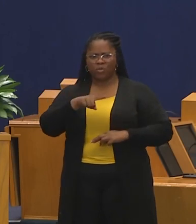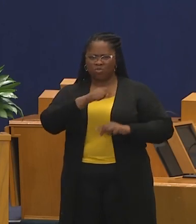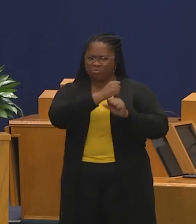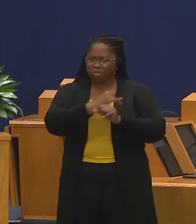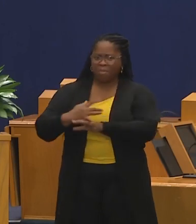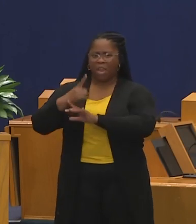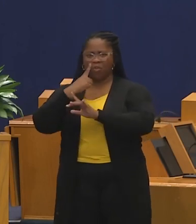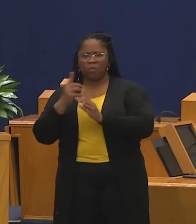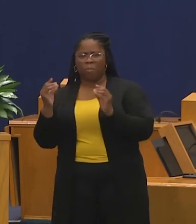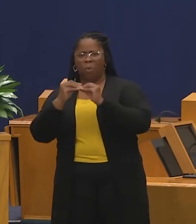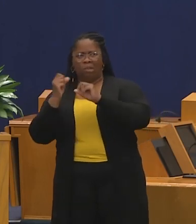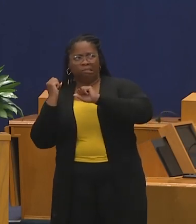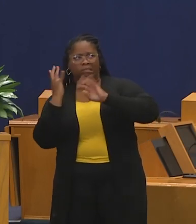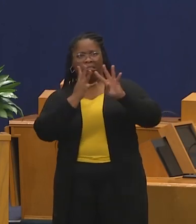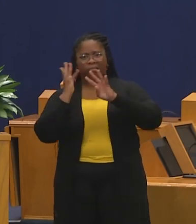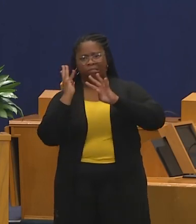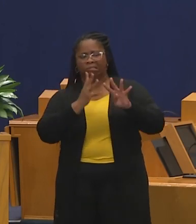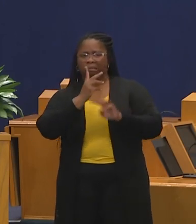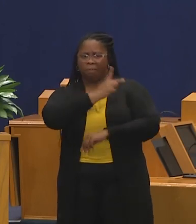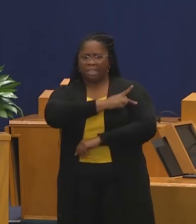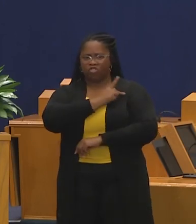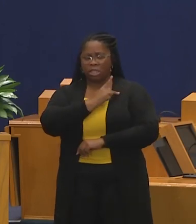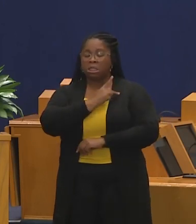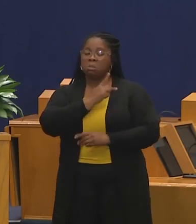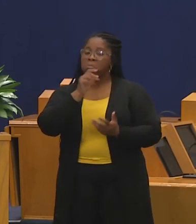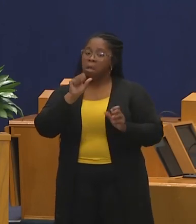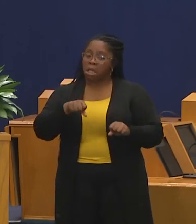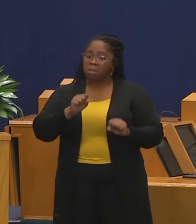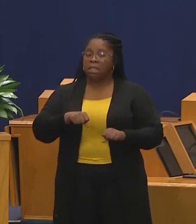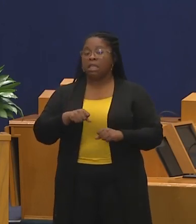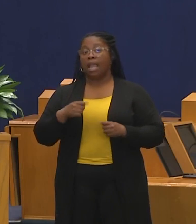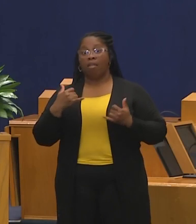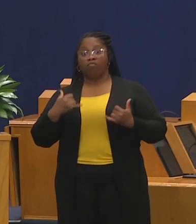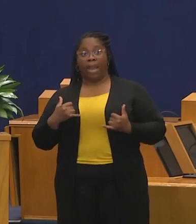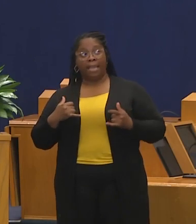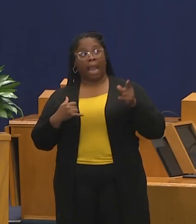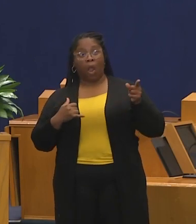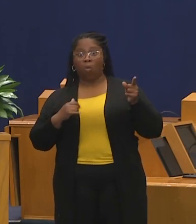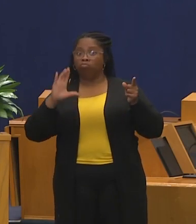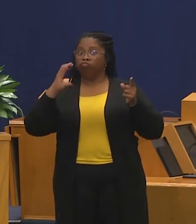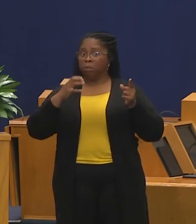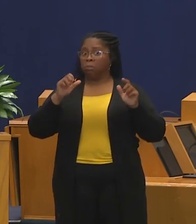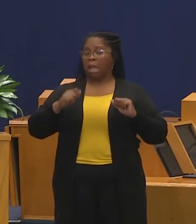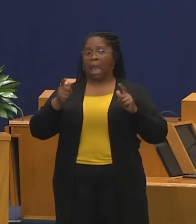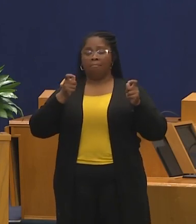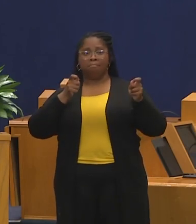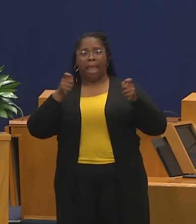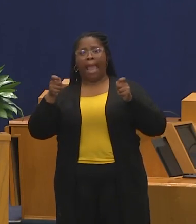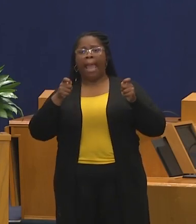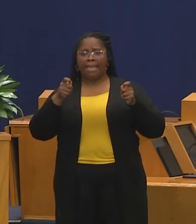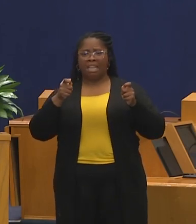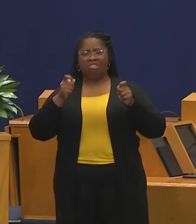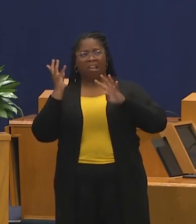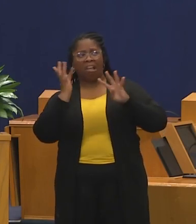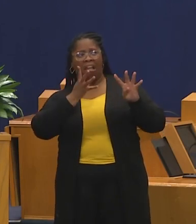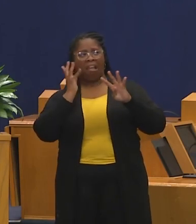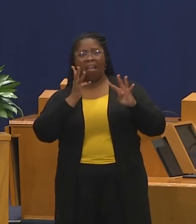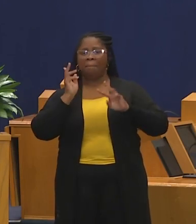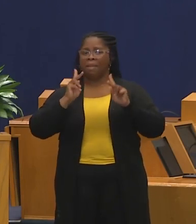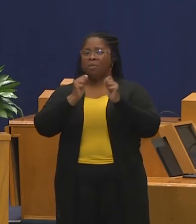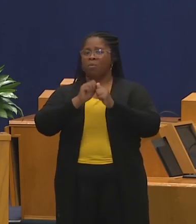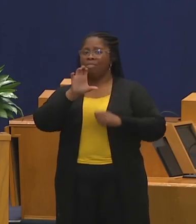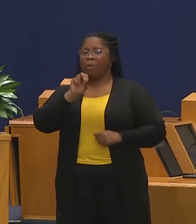in patients that might come, and according to current projections, is able to manage the volume of patients with